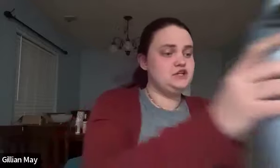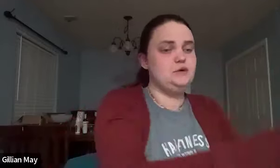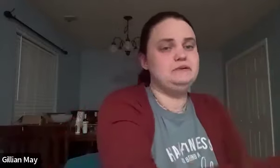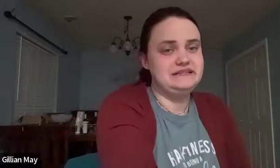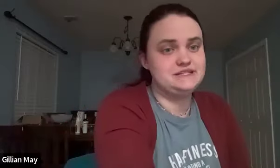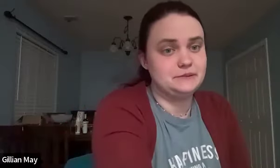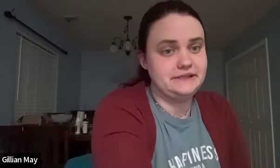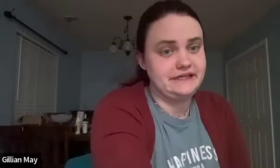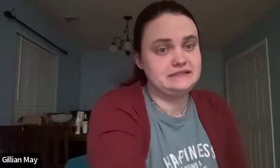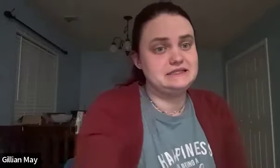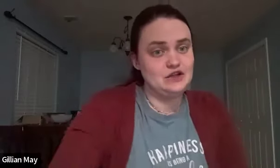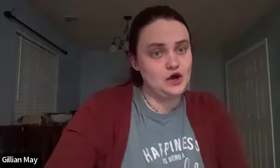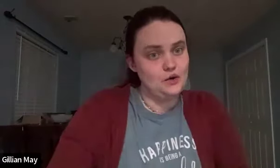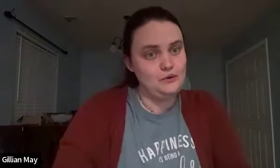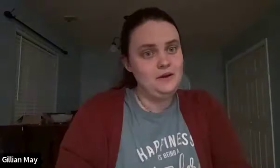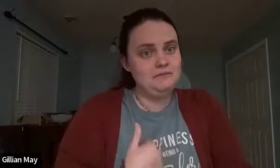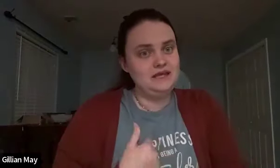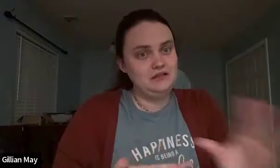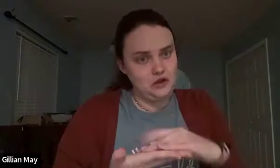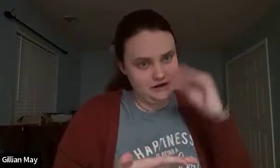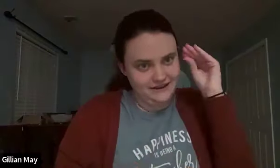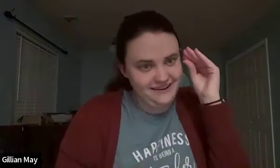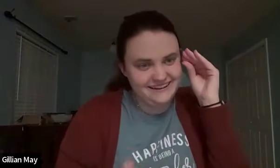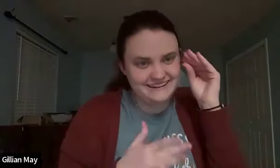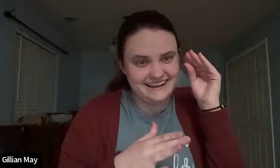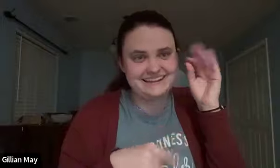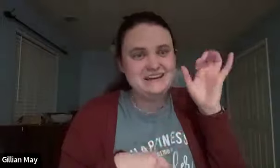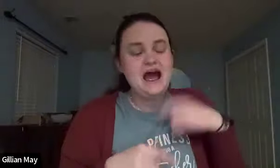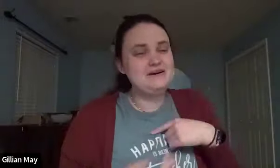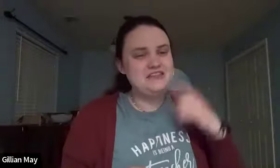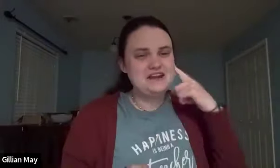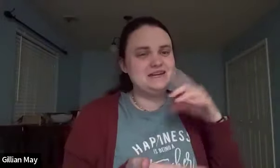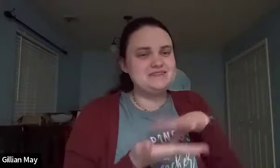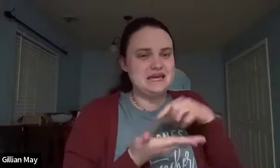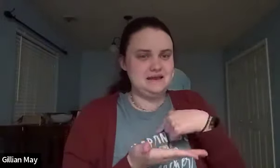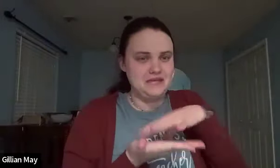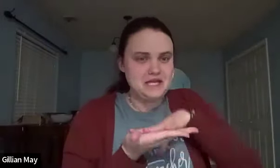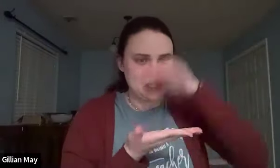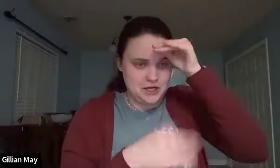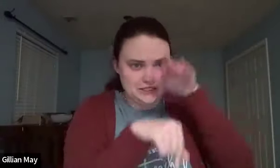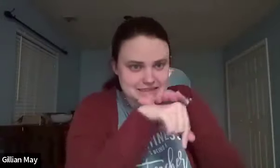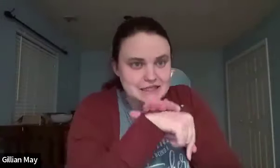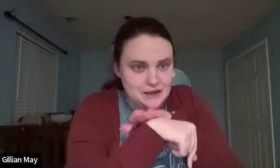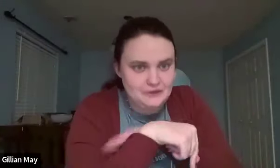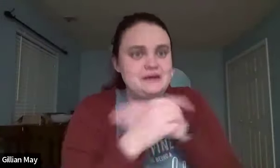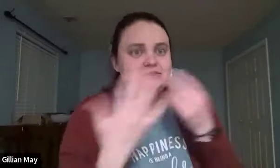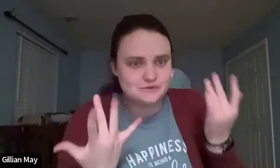go, please repeat slow, me learning. Like, I think I would even say like me learn slow, like please